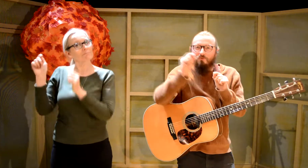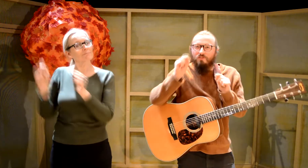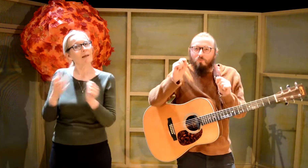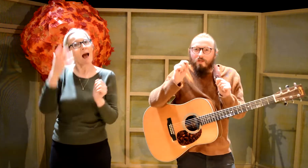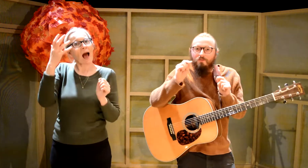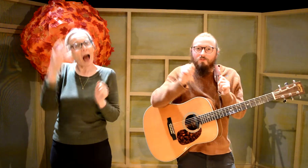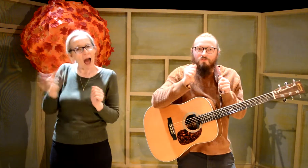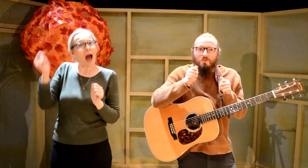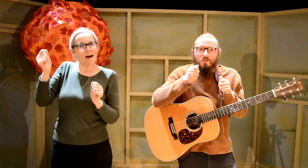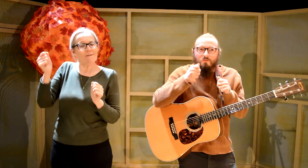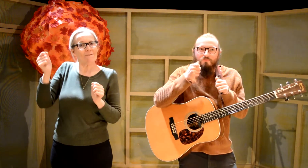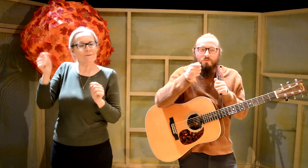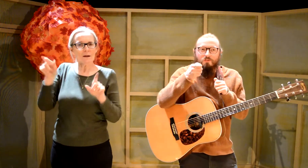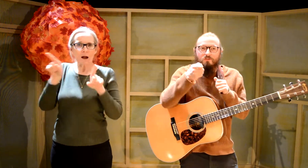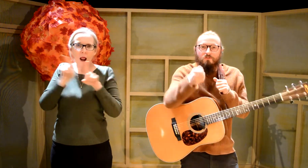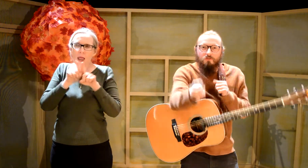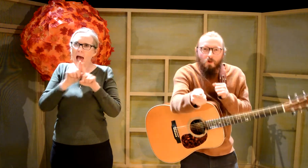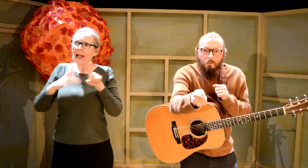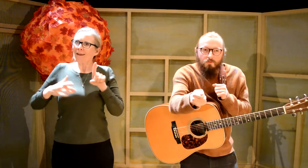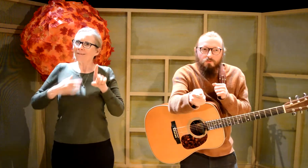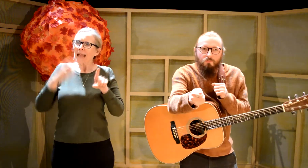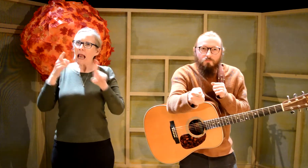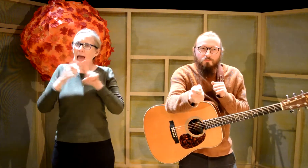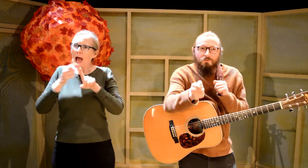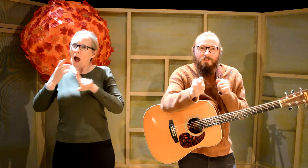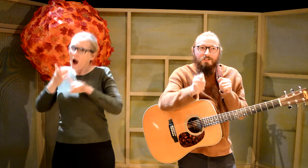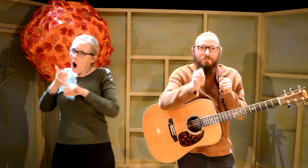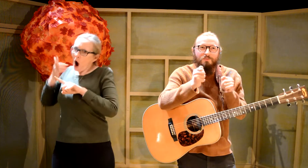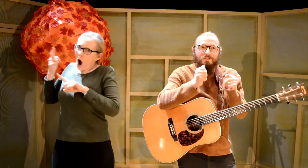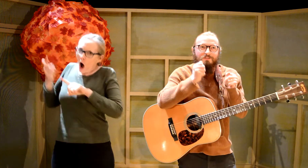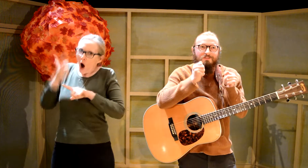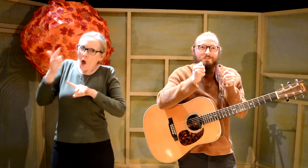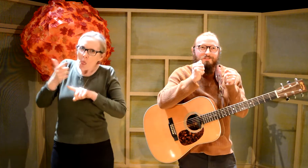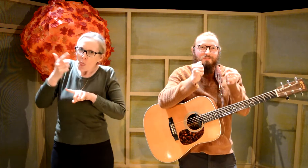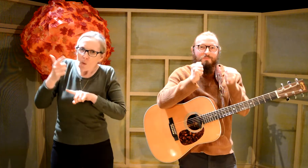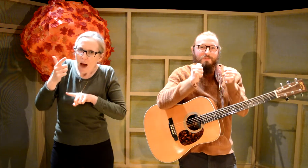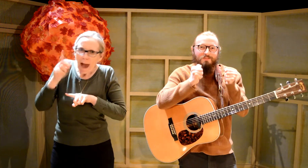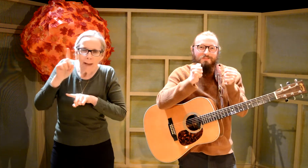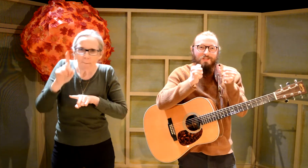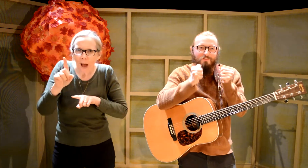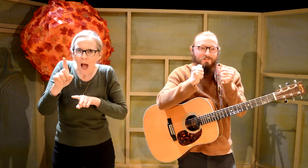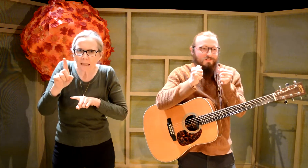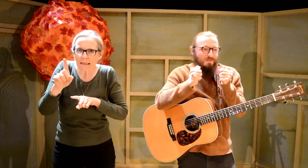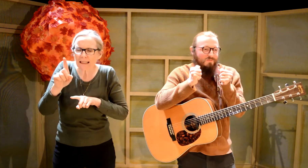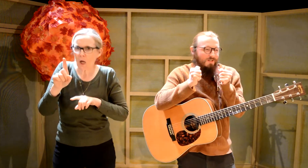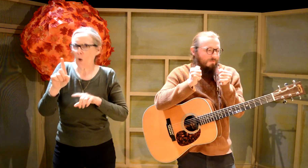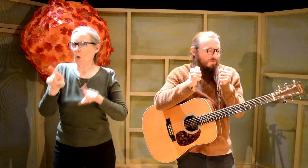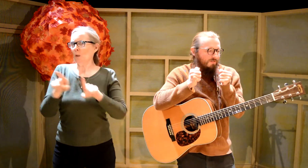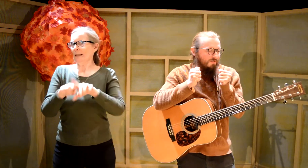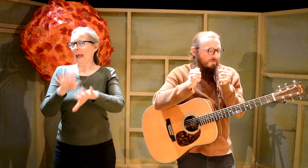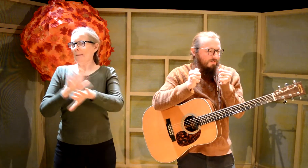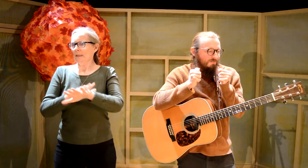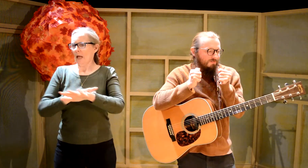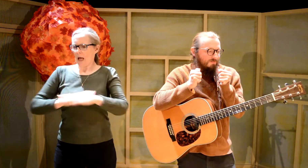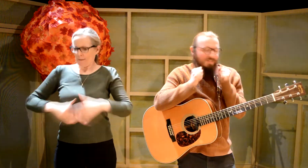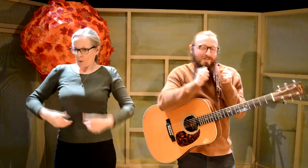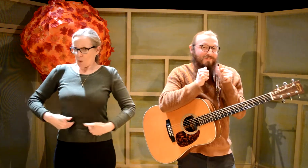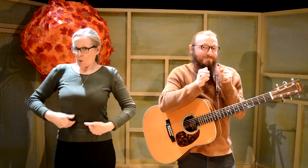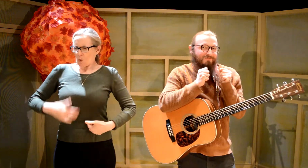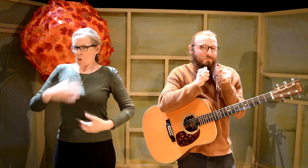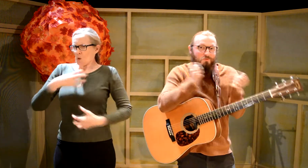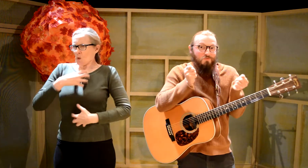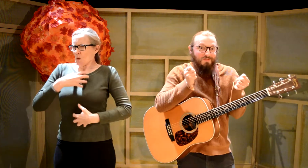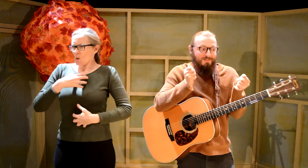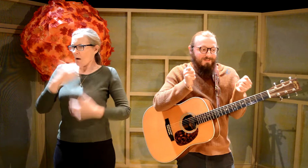these notes in a way which it feels like it's going somewhere, but it's a little bit scary at the same time, I think. I don't